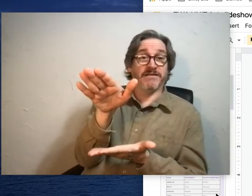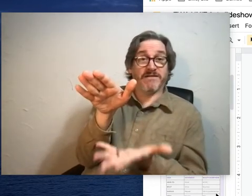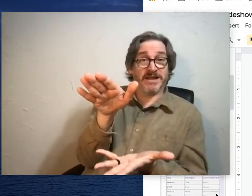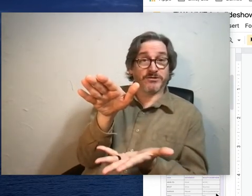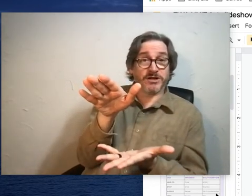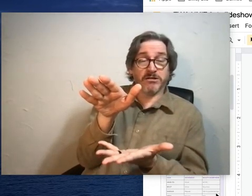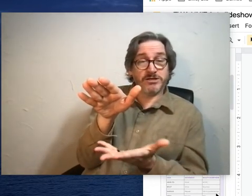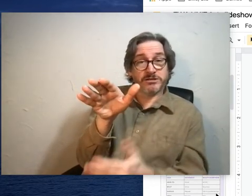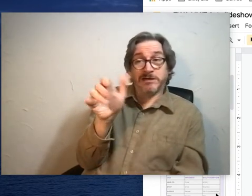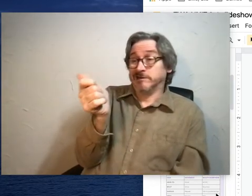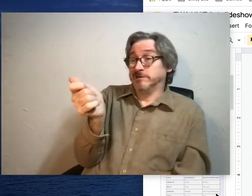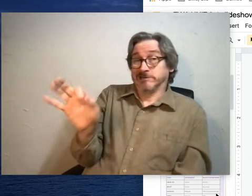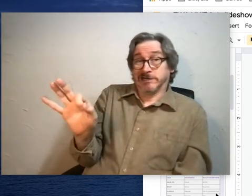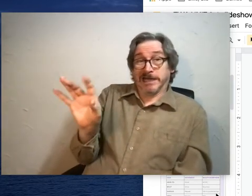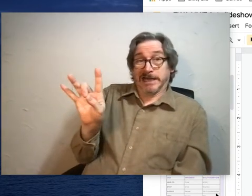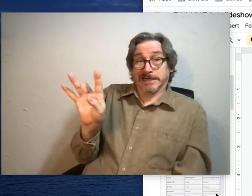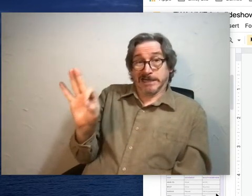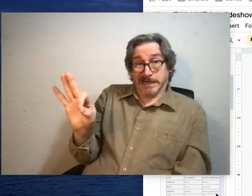1985, I entered college.